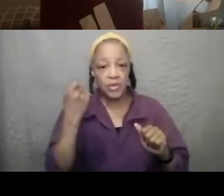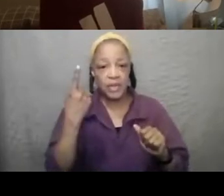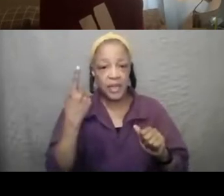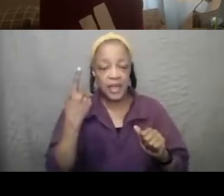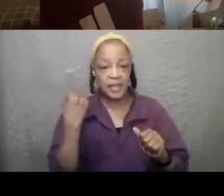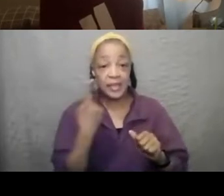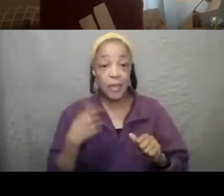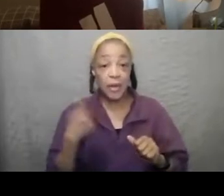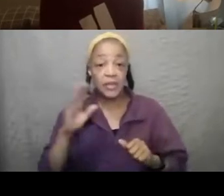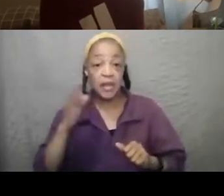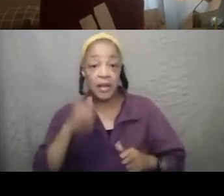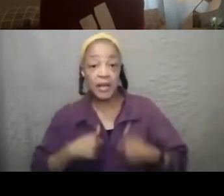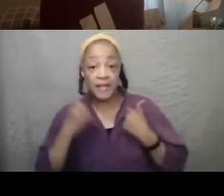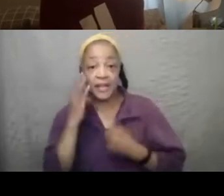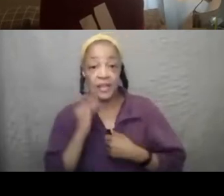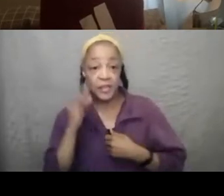lived experience.